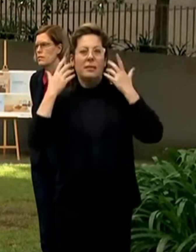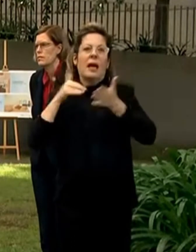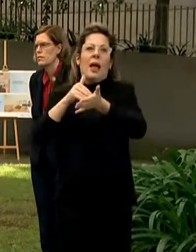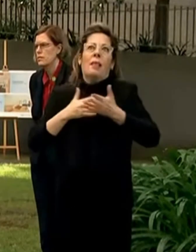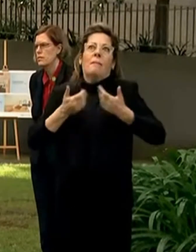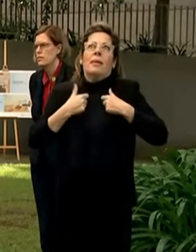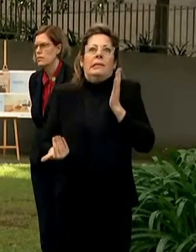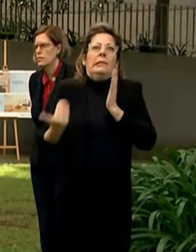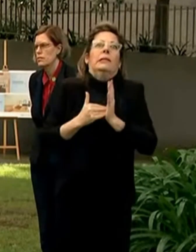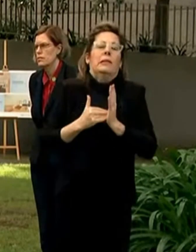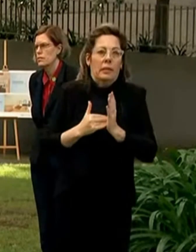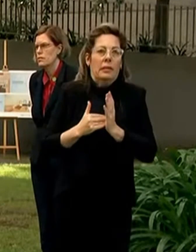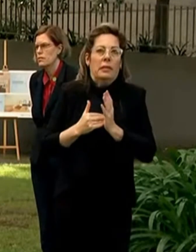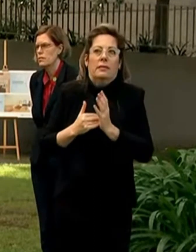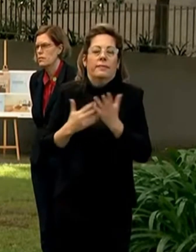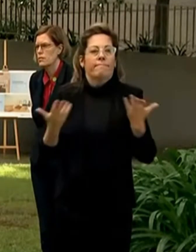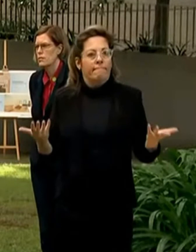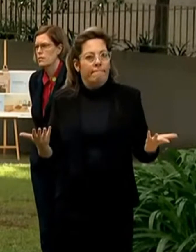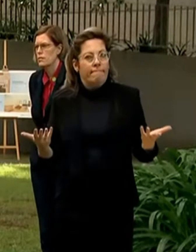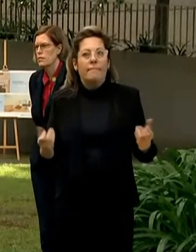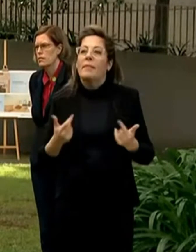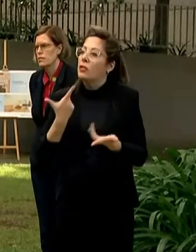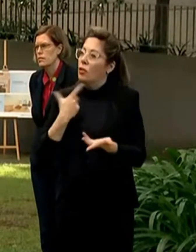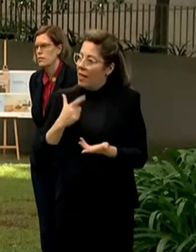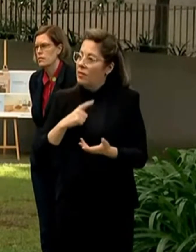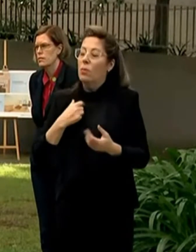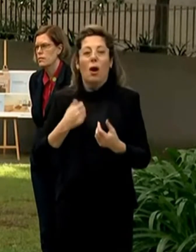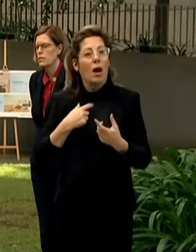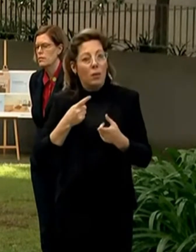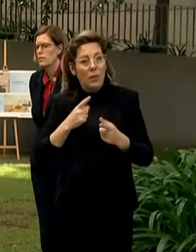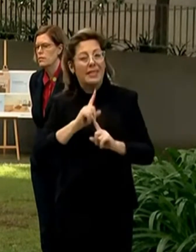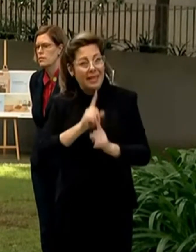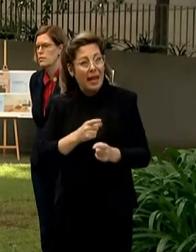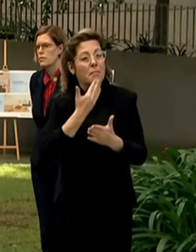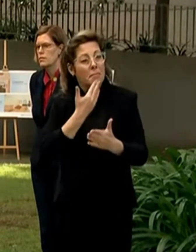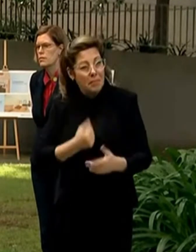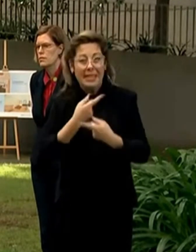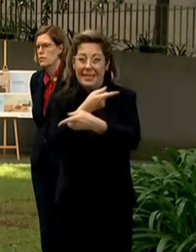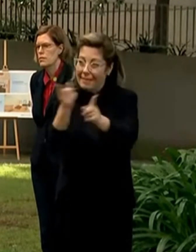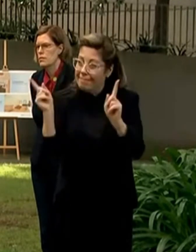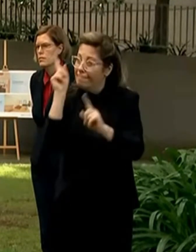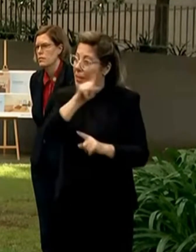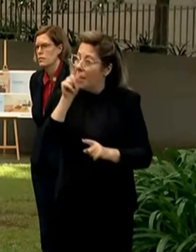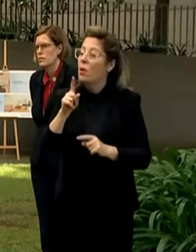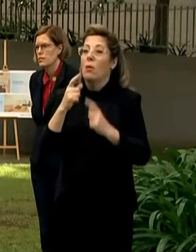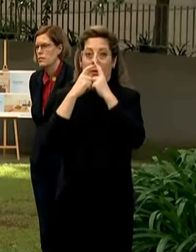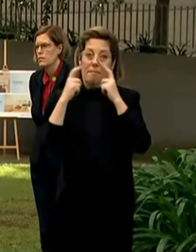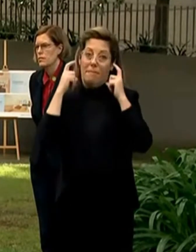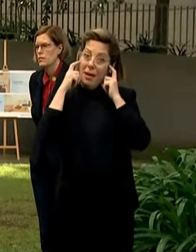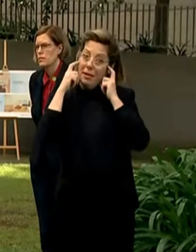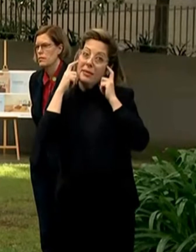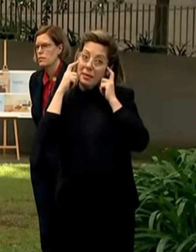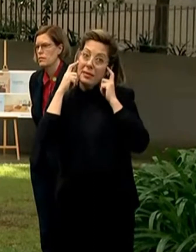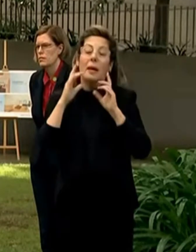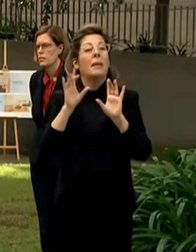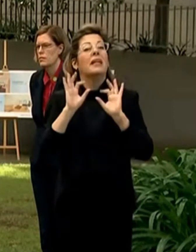mask. And that's why we've certainly upped the health advice today in terms of strongly recommending people in those situations to wear a mask, especially